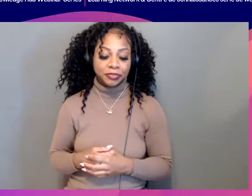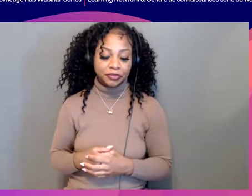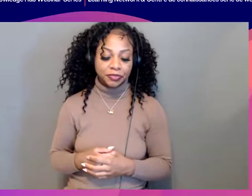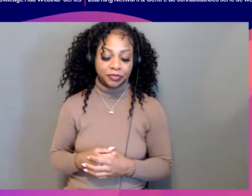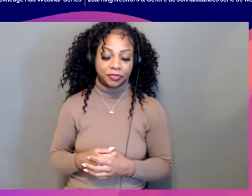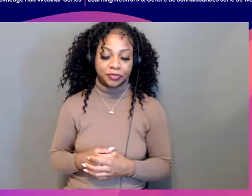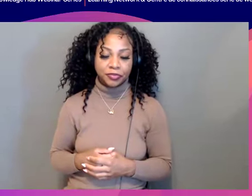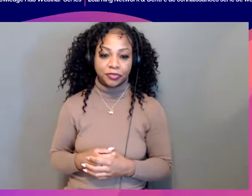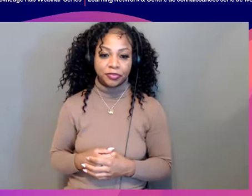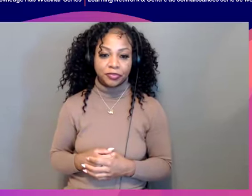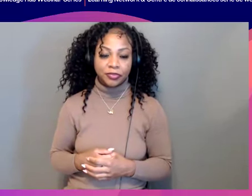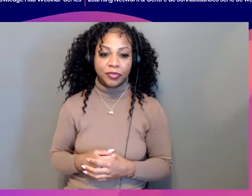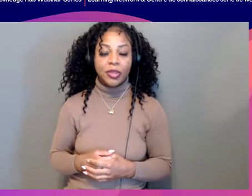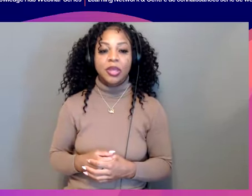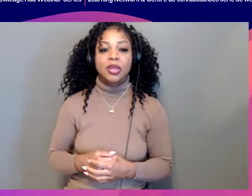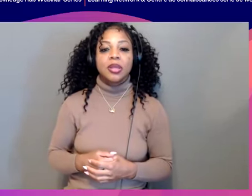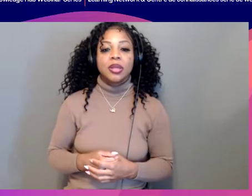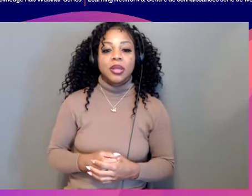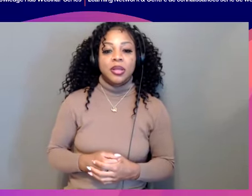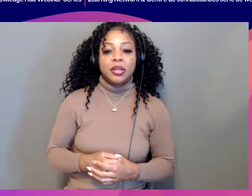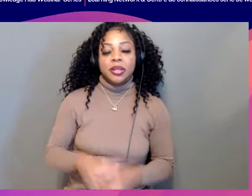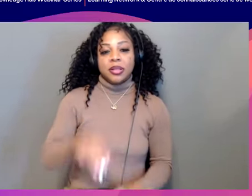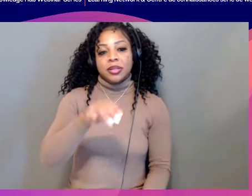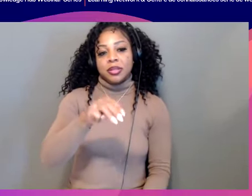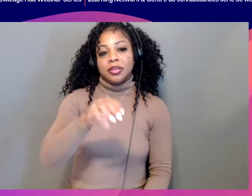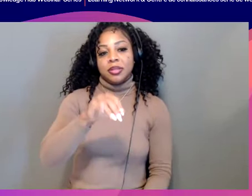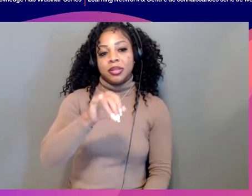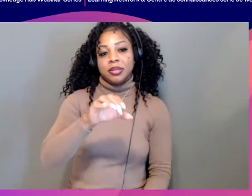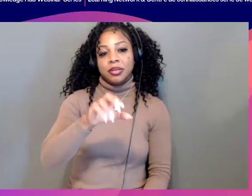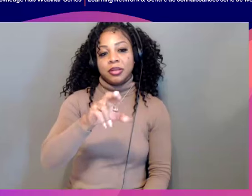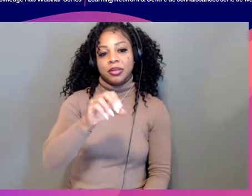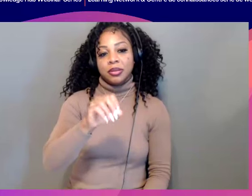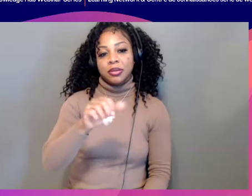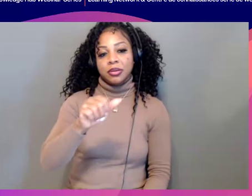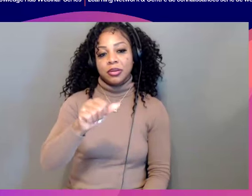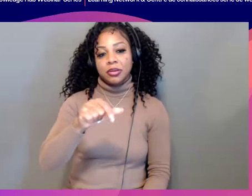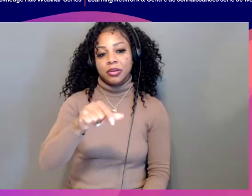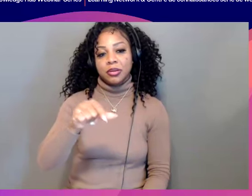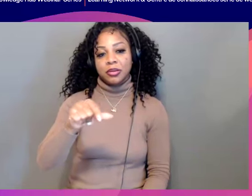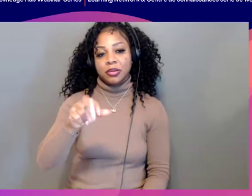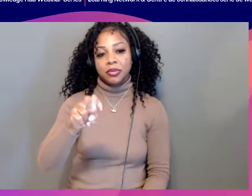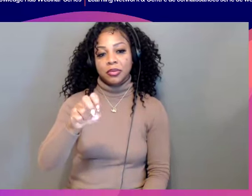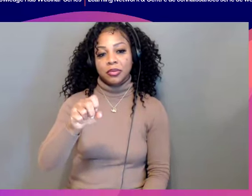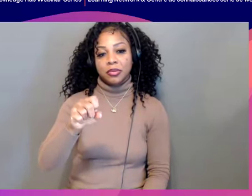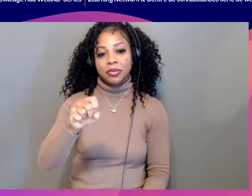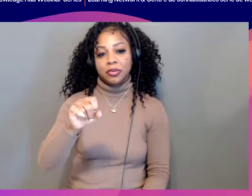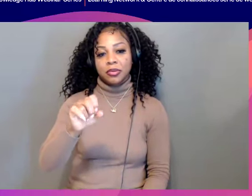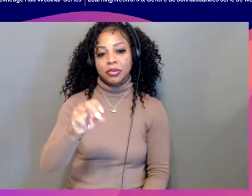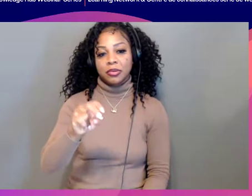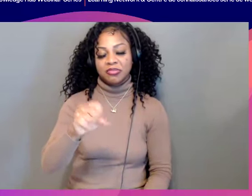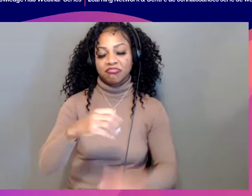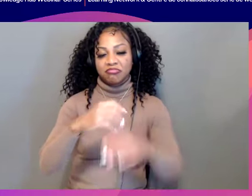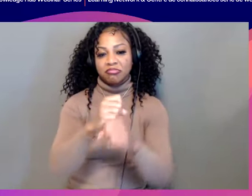I want to focus in on microaggressions because they are the most experienced type of harm in the workplace, with 92%